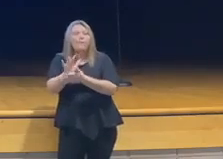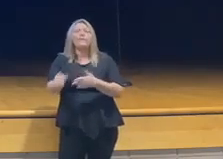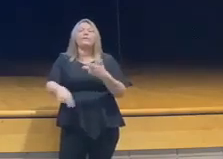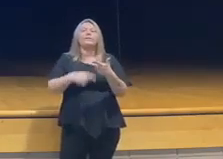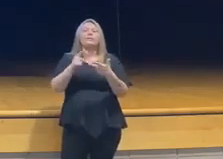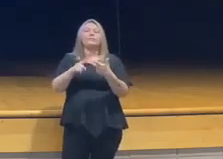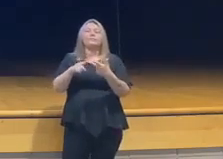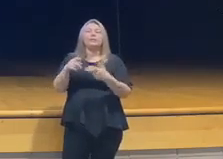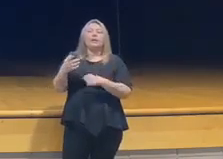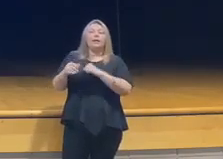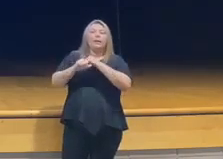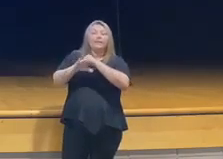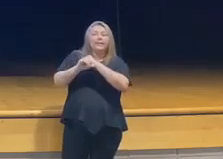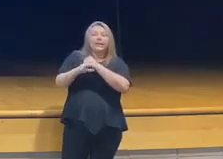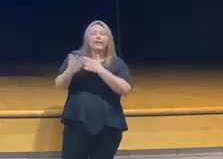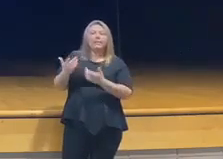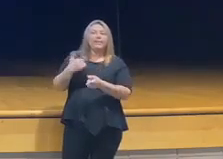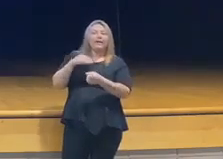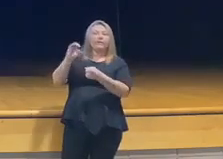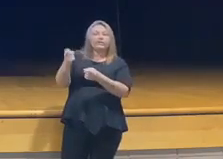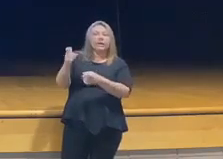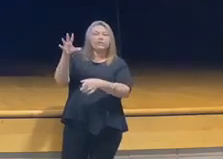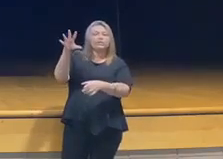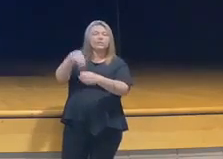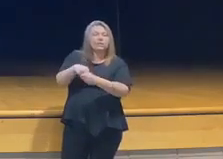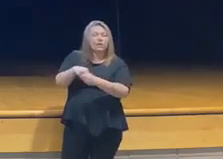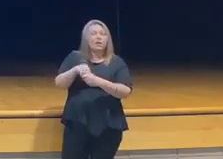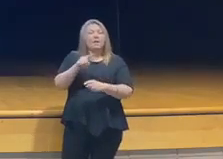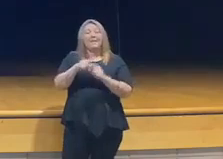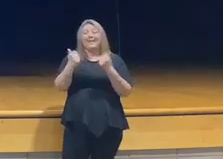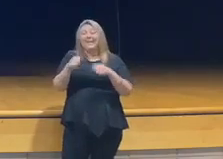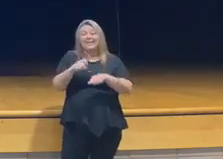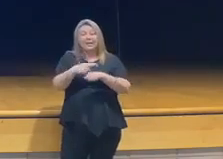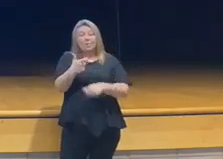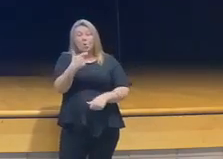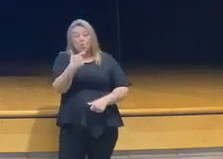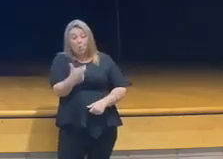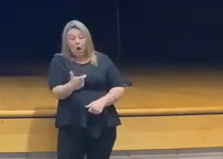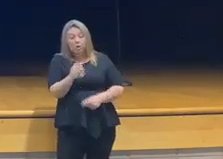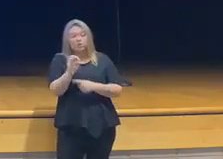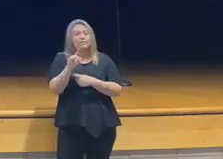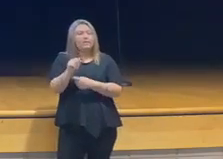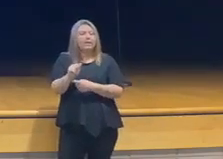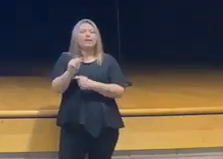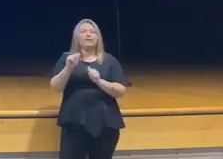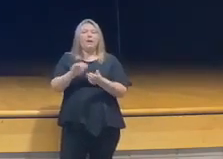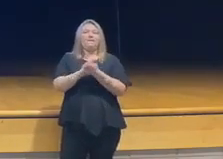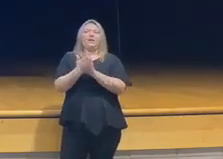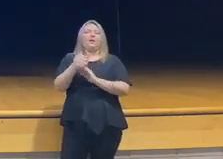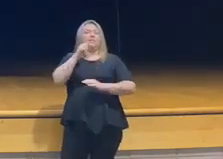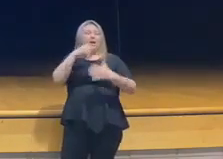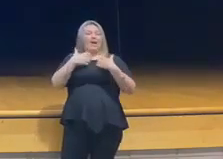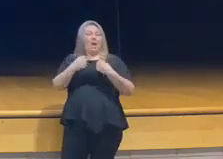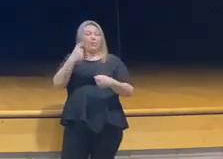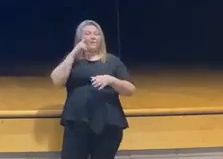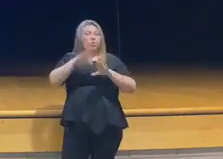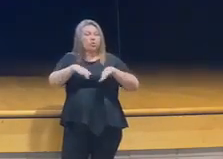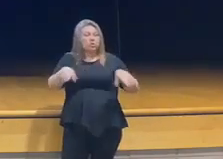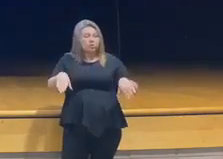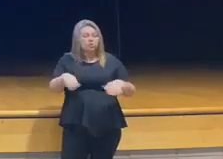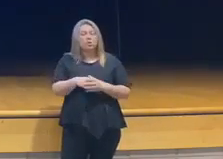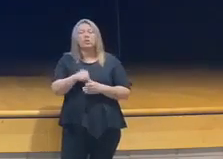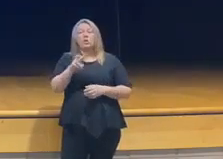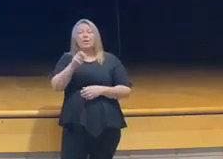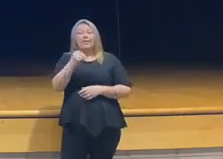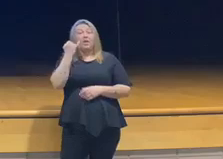sexualized media, but any overconsumption of media can be unhealthy for children. So even if you are only watching things